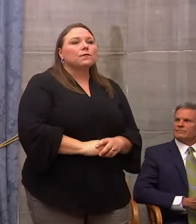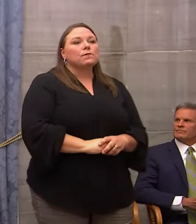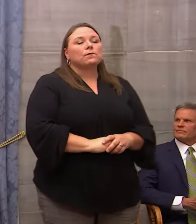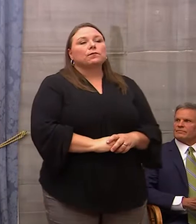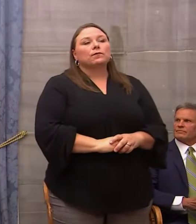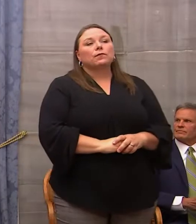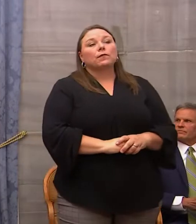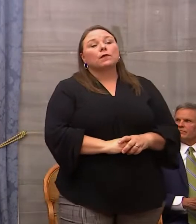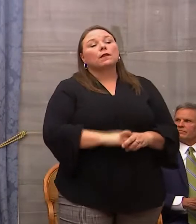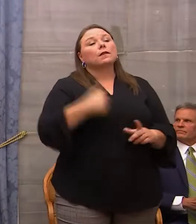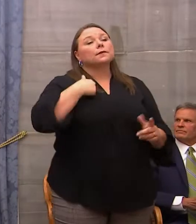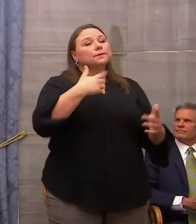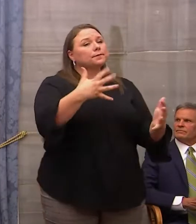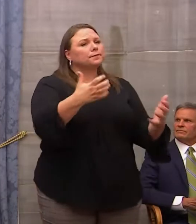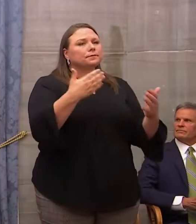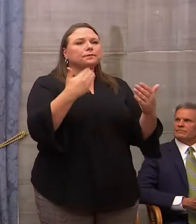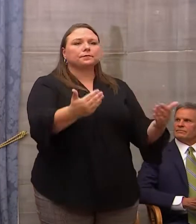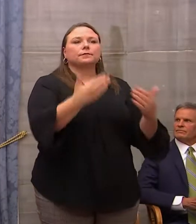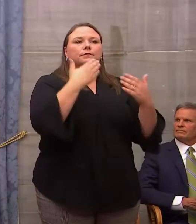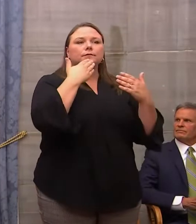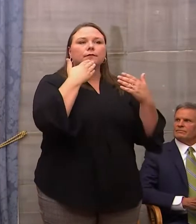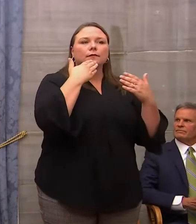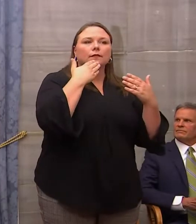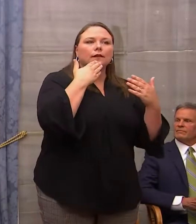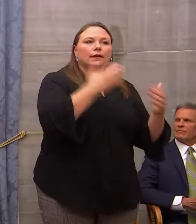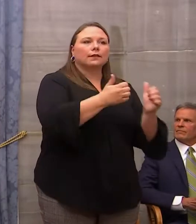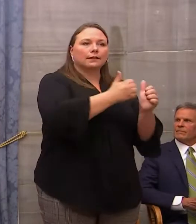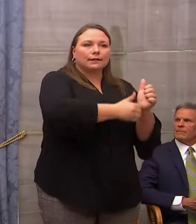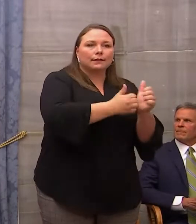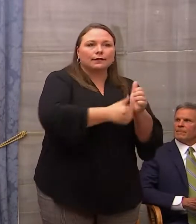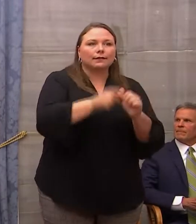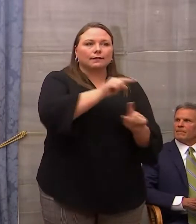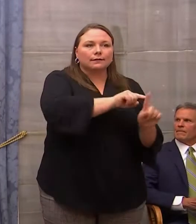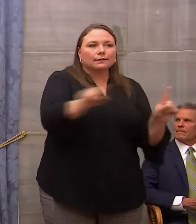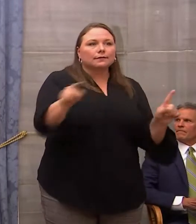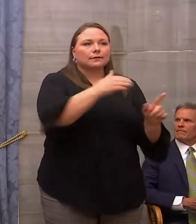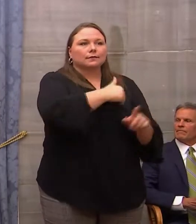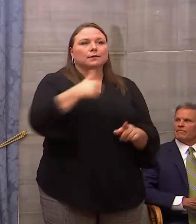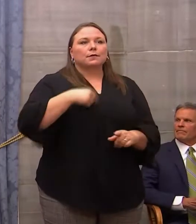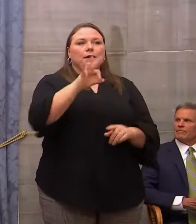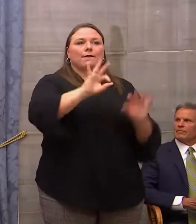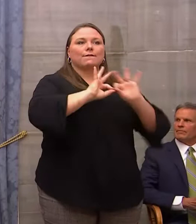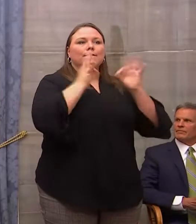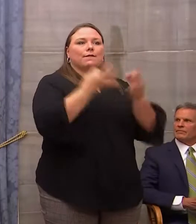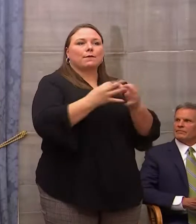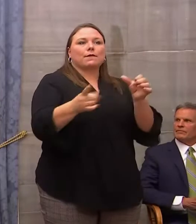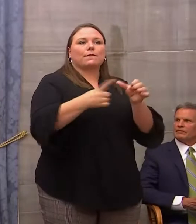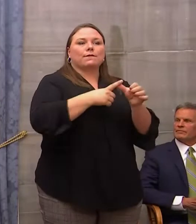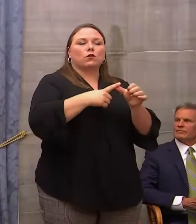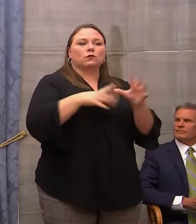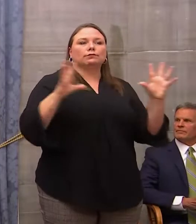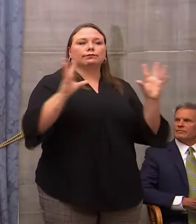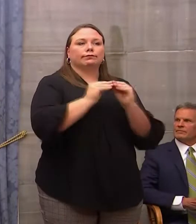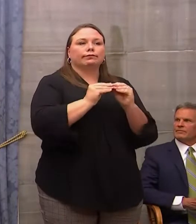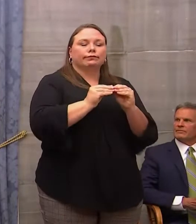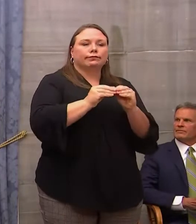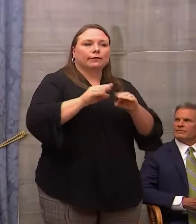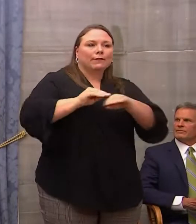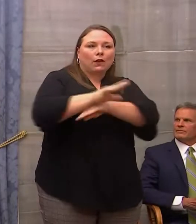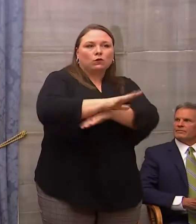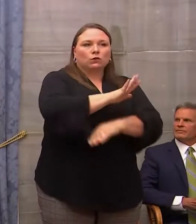want to thank each and every member of the Families First Advisory Board